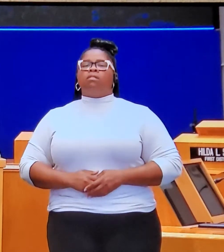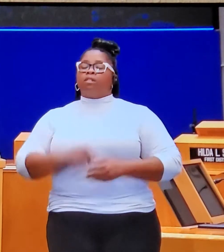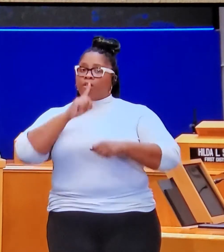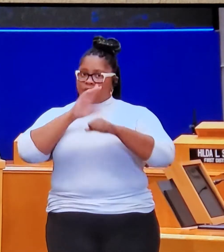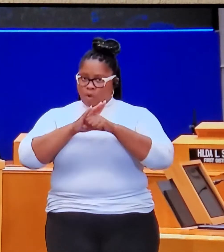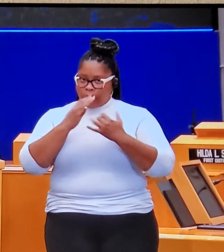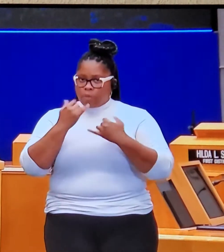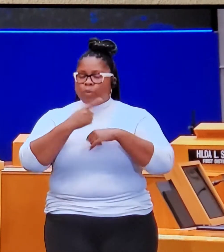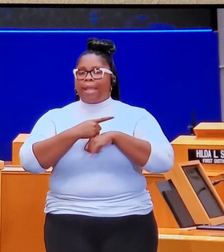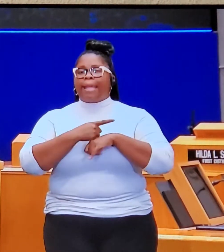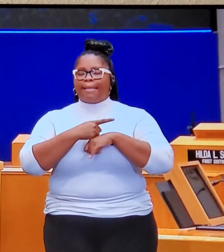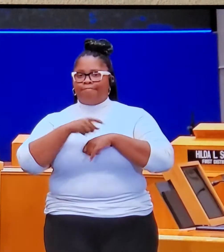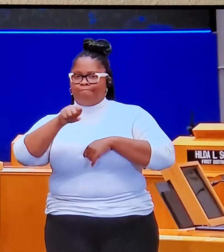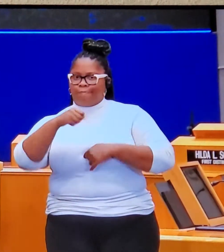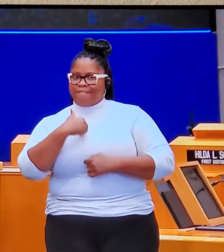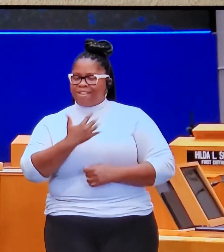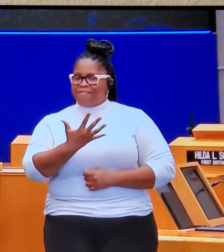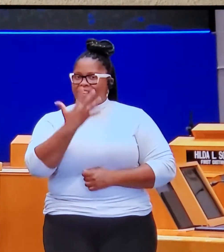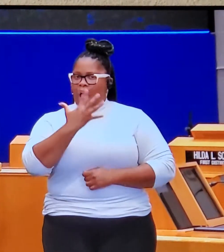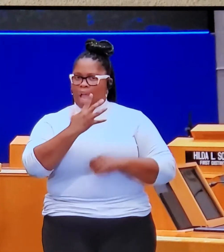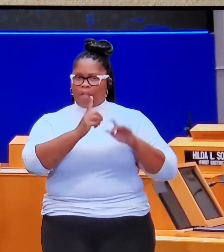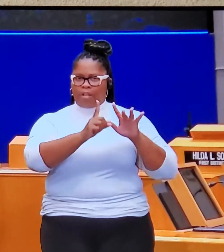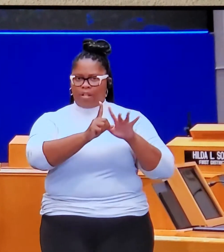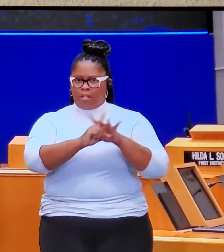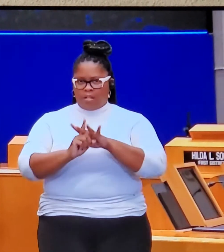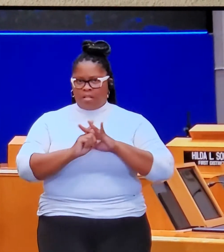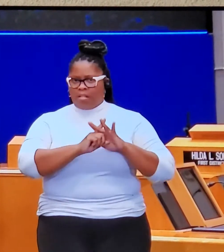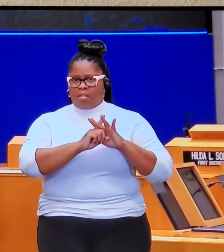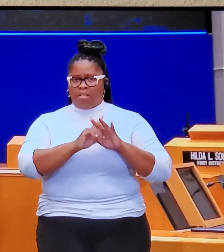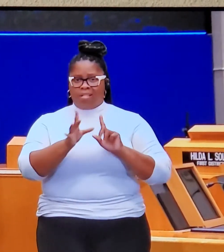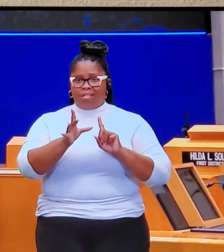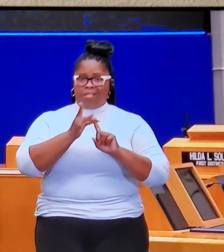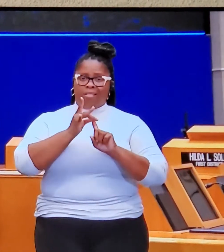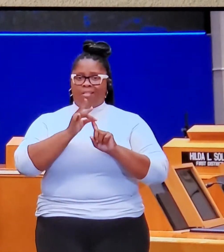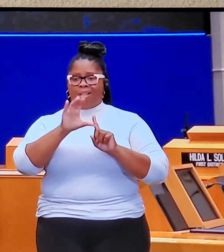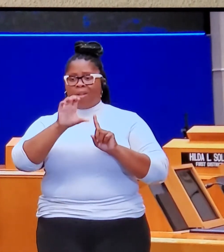now have 5 cases of people who are positive with